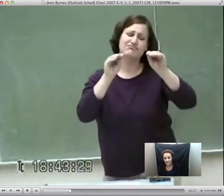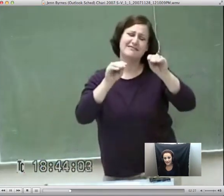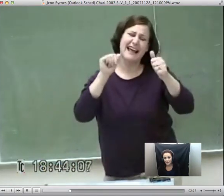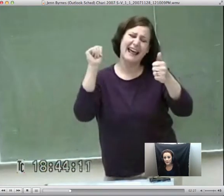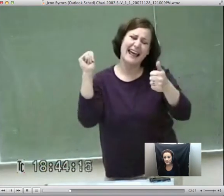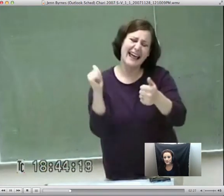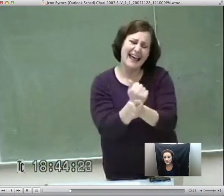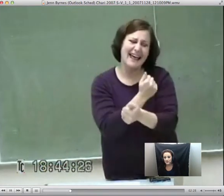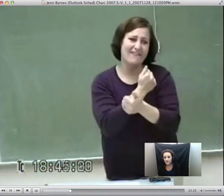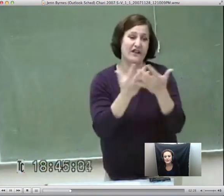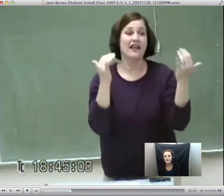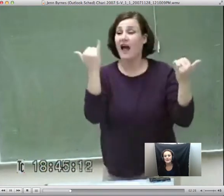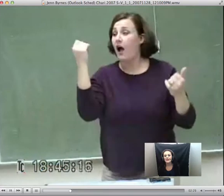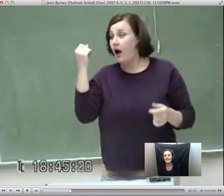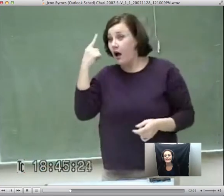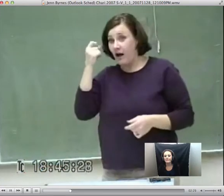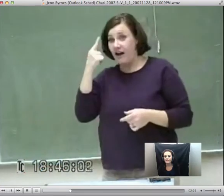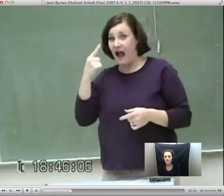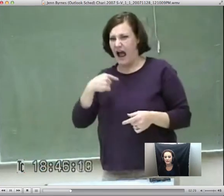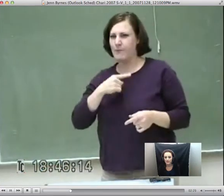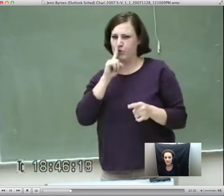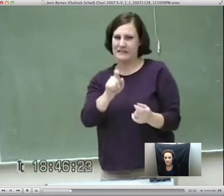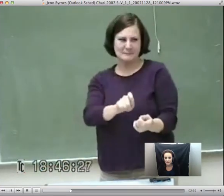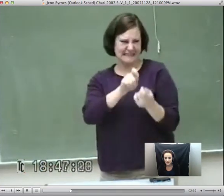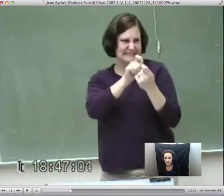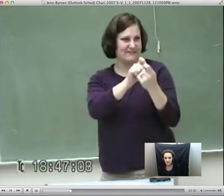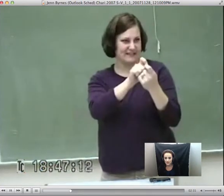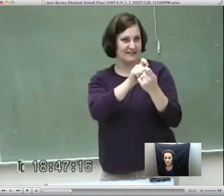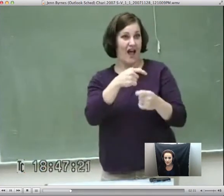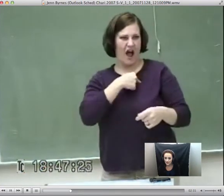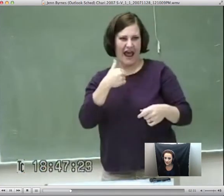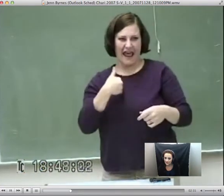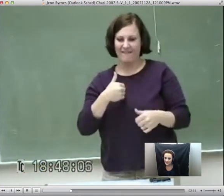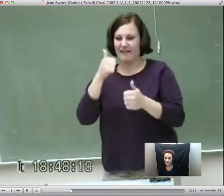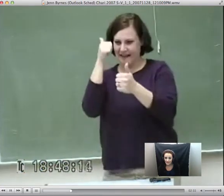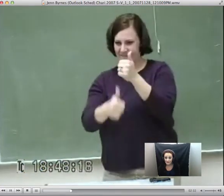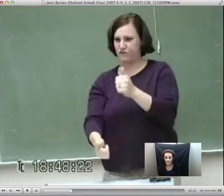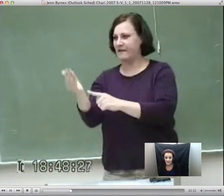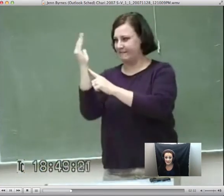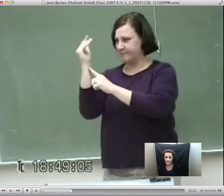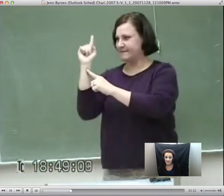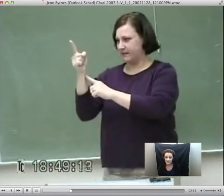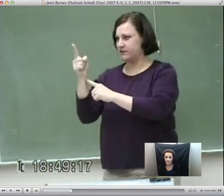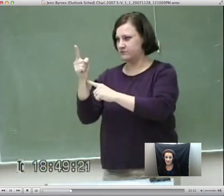I worked trying to install everything on it. Well, you gotta understand that I'm a very specific person.